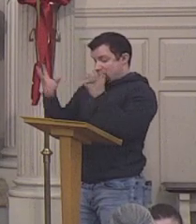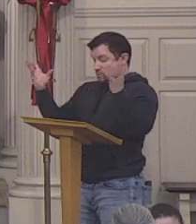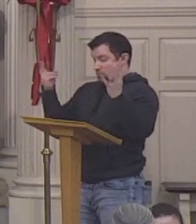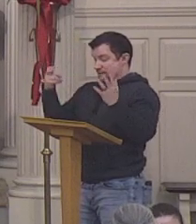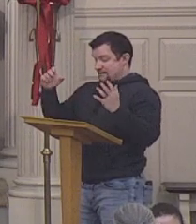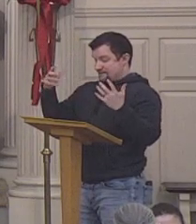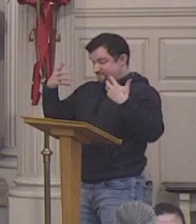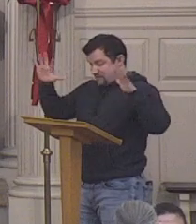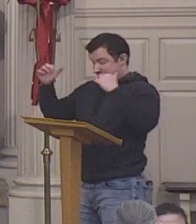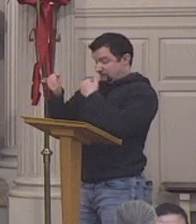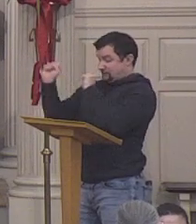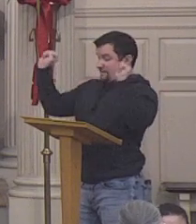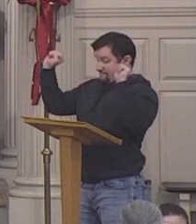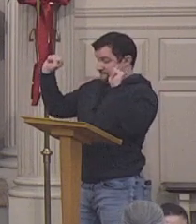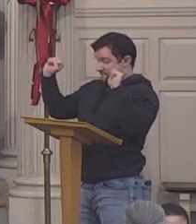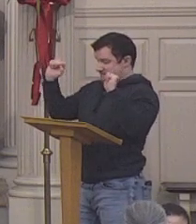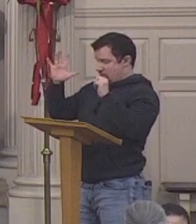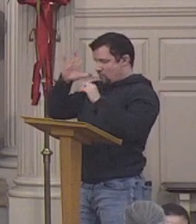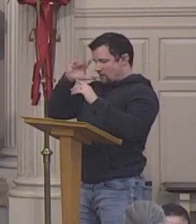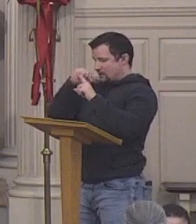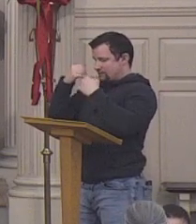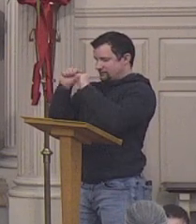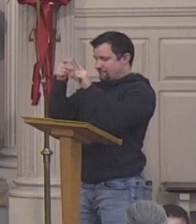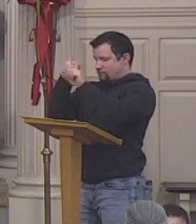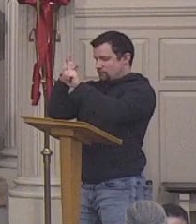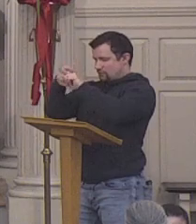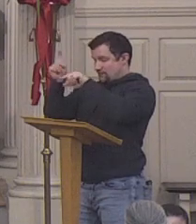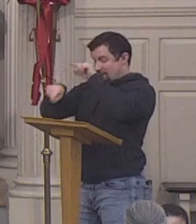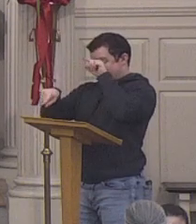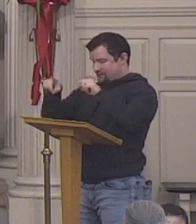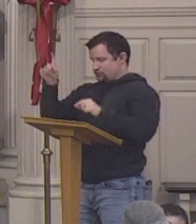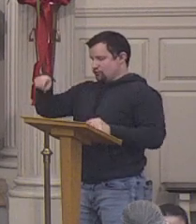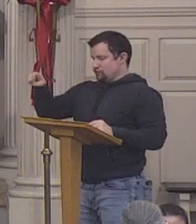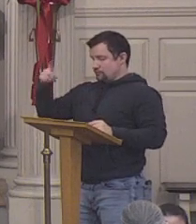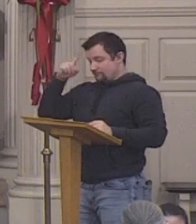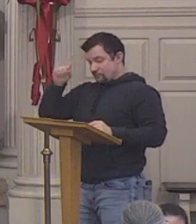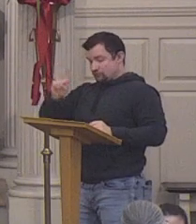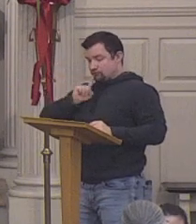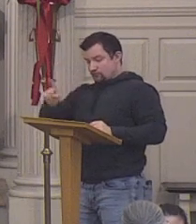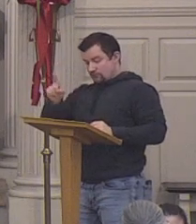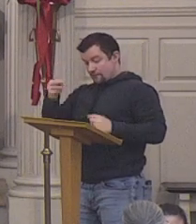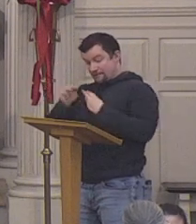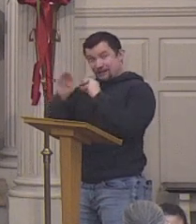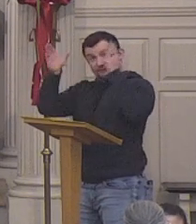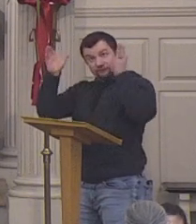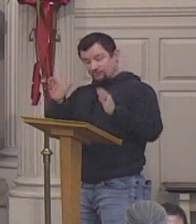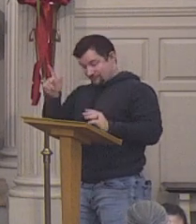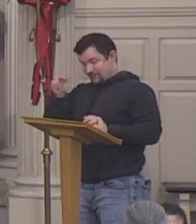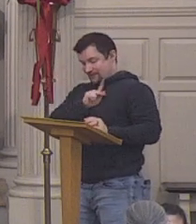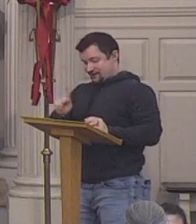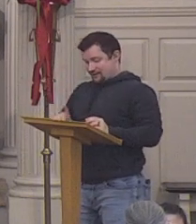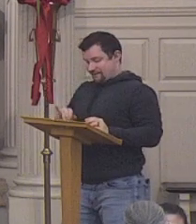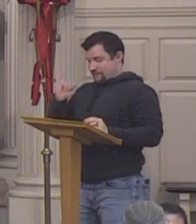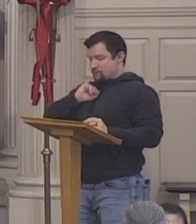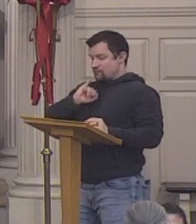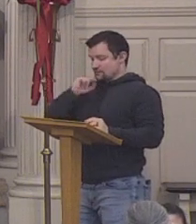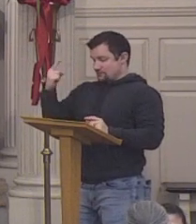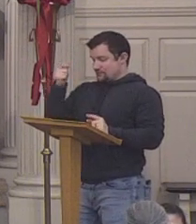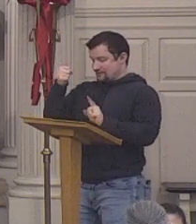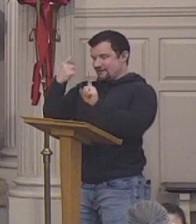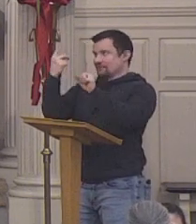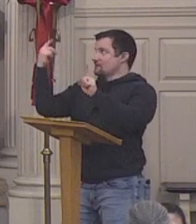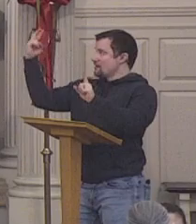save himself. Let the Christ, the King of Israel, come down now from the cross that we may see and